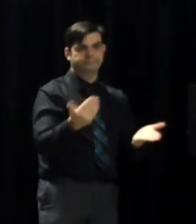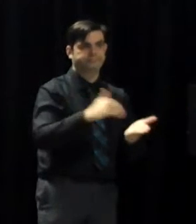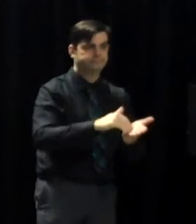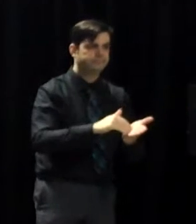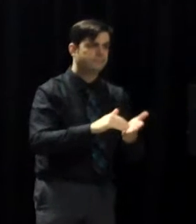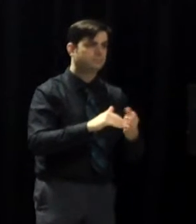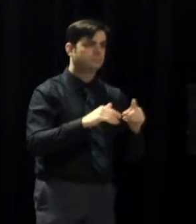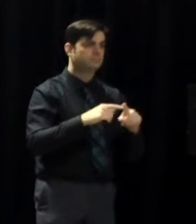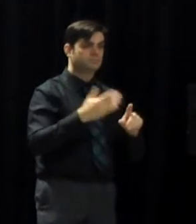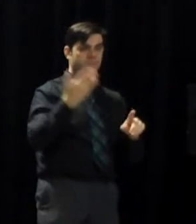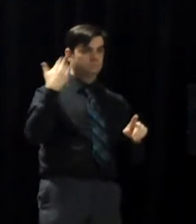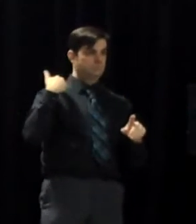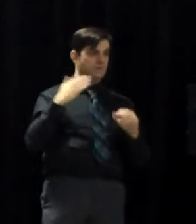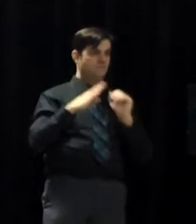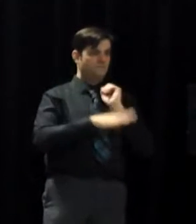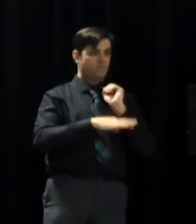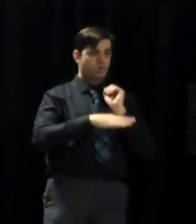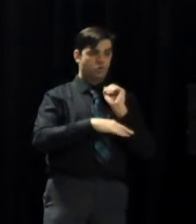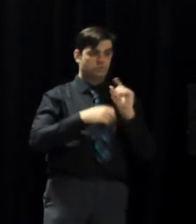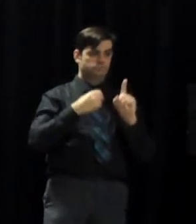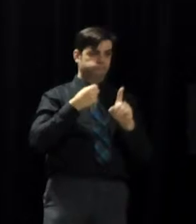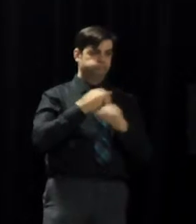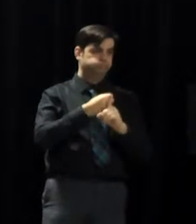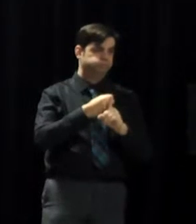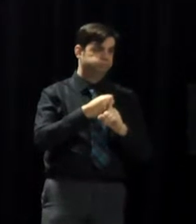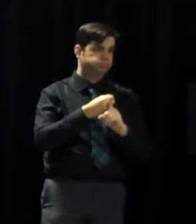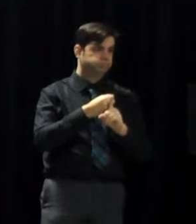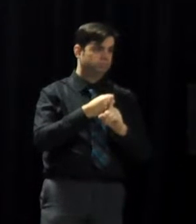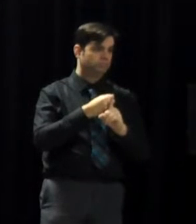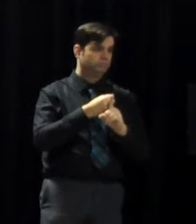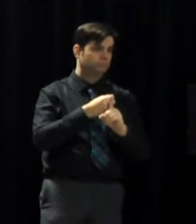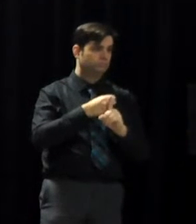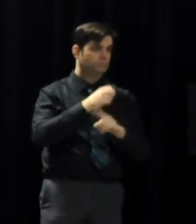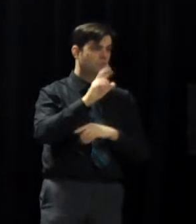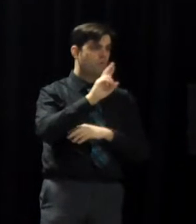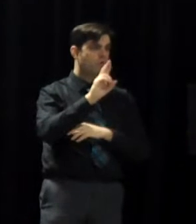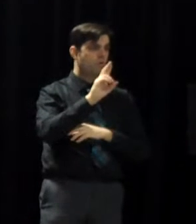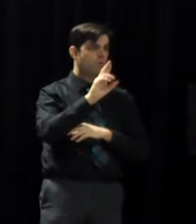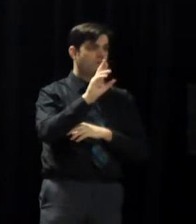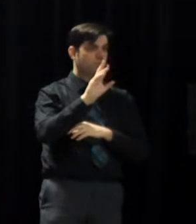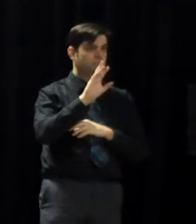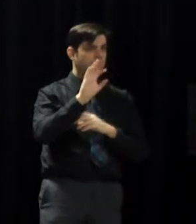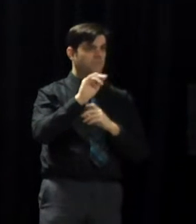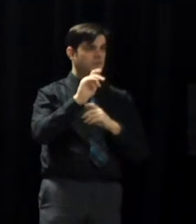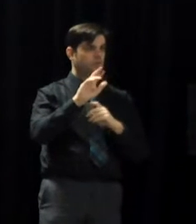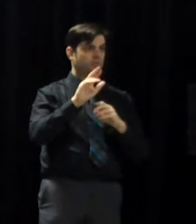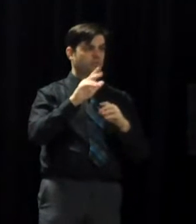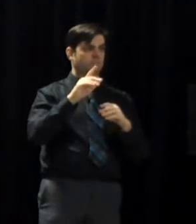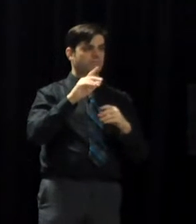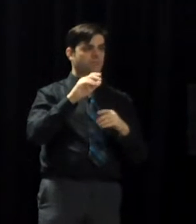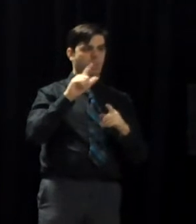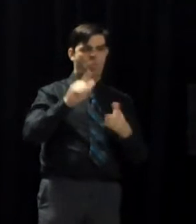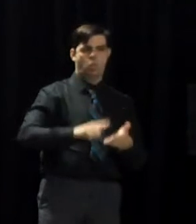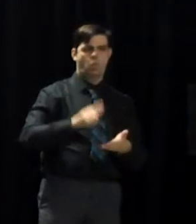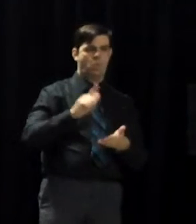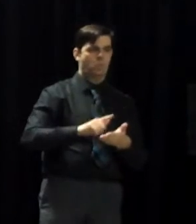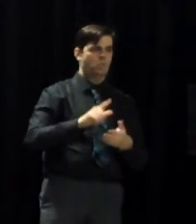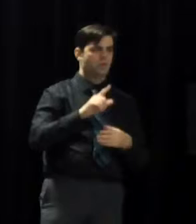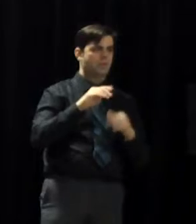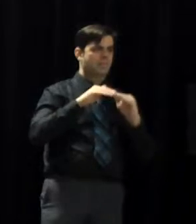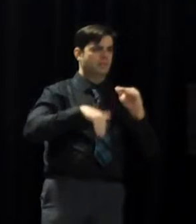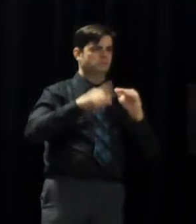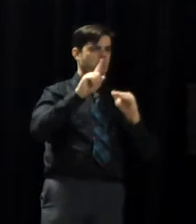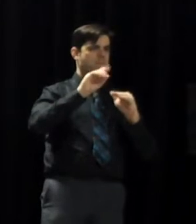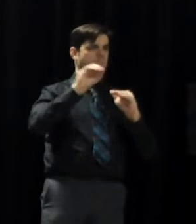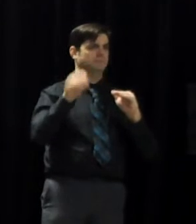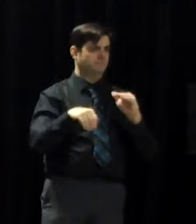best in the country, and it was under 1%. So that means for every new case, they were infecting less than one new person. That's